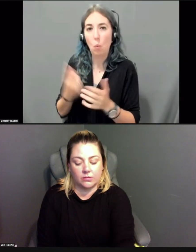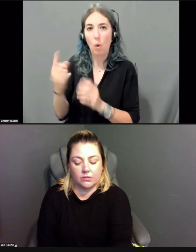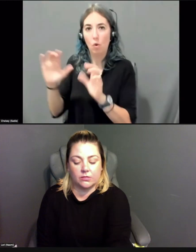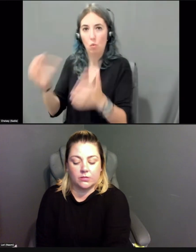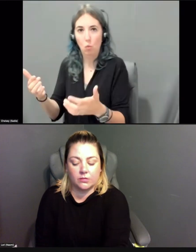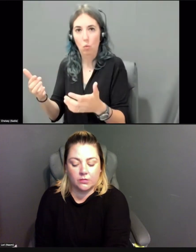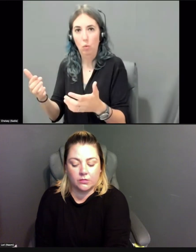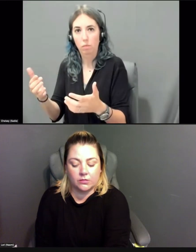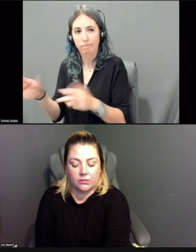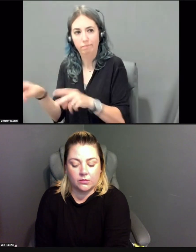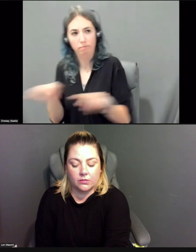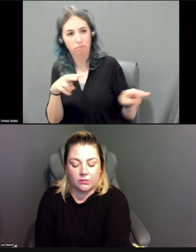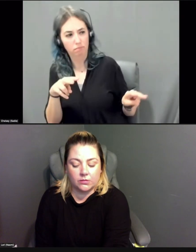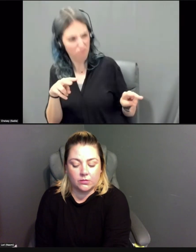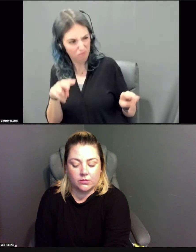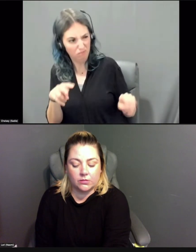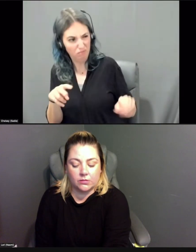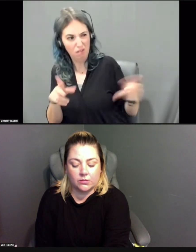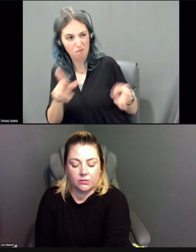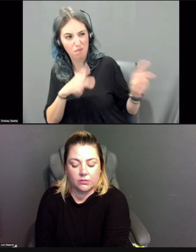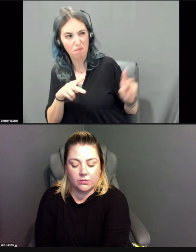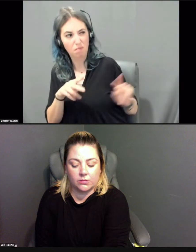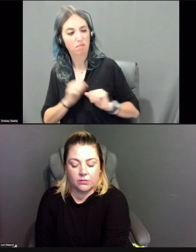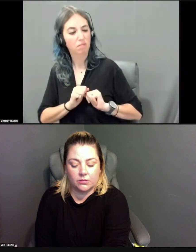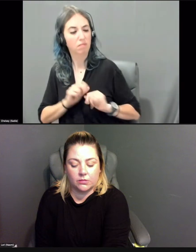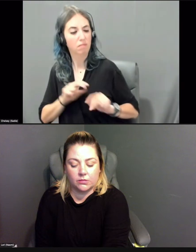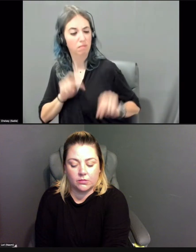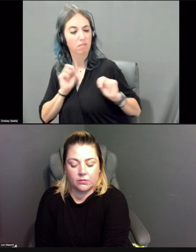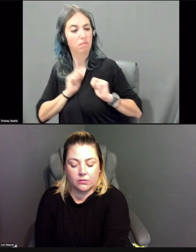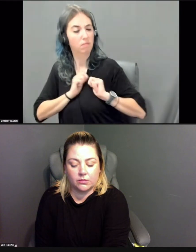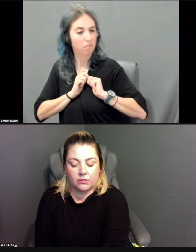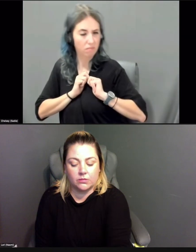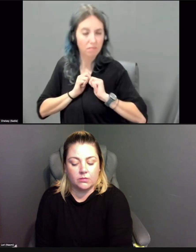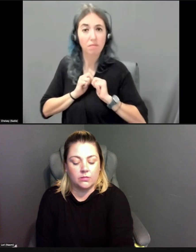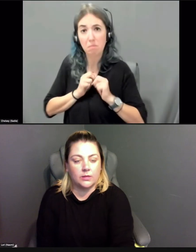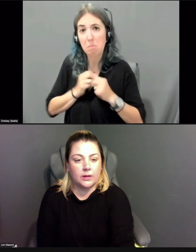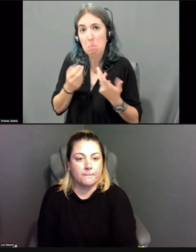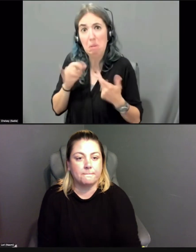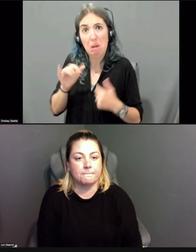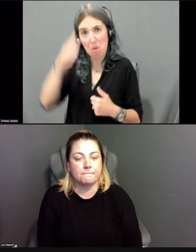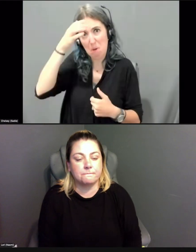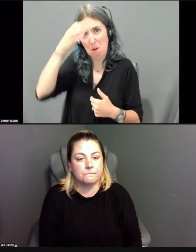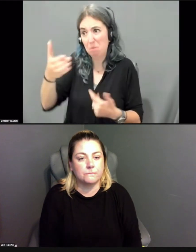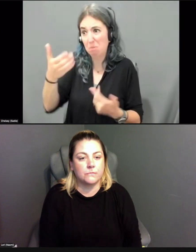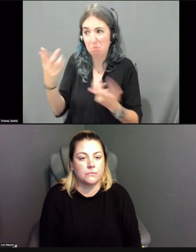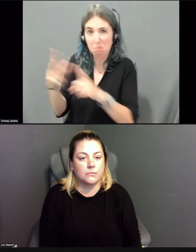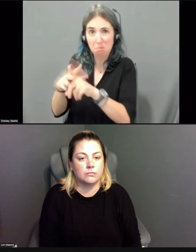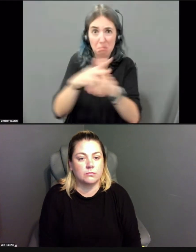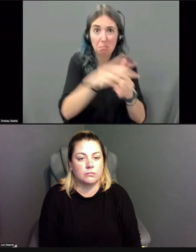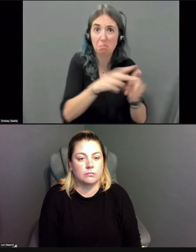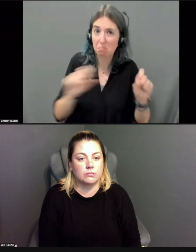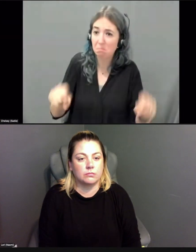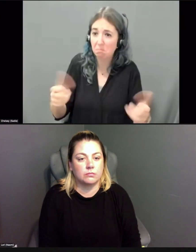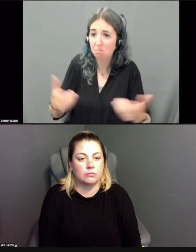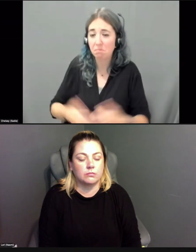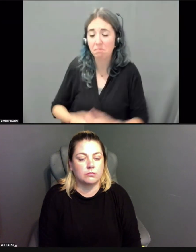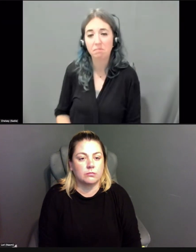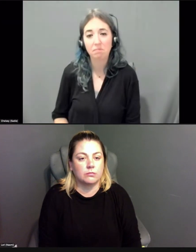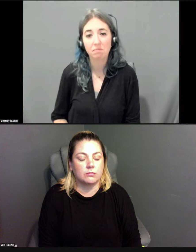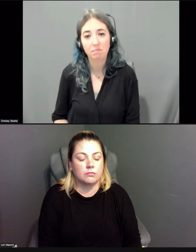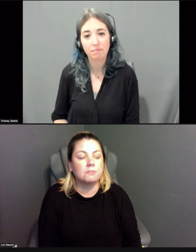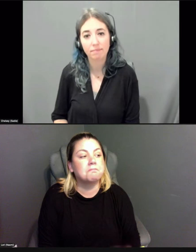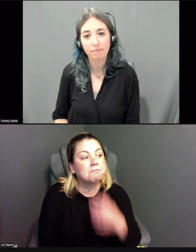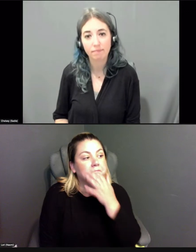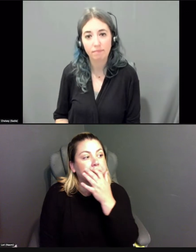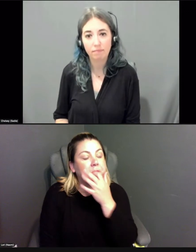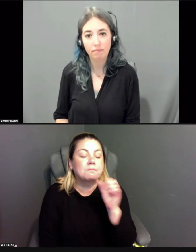out group mentality that comes along with all of these things, I feel like. Yeah, I think what it sort of